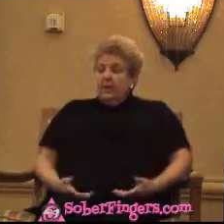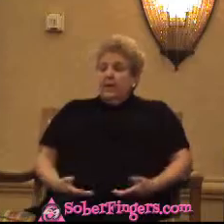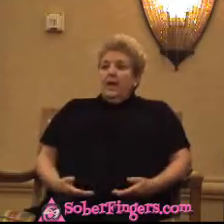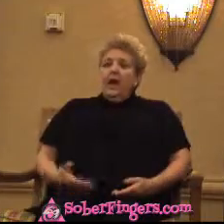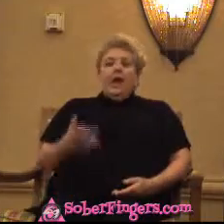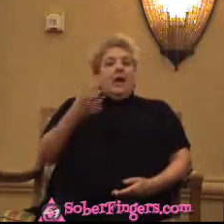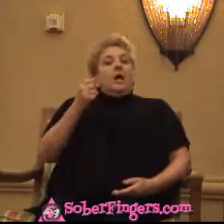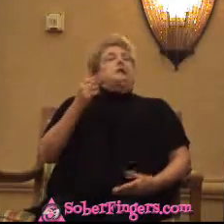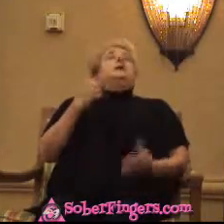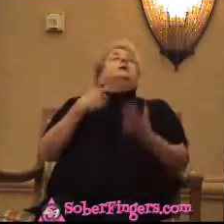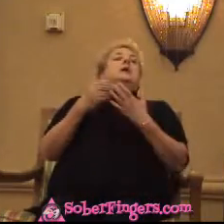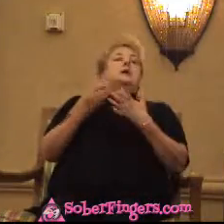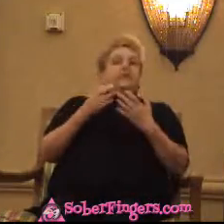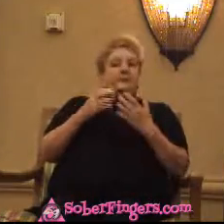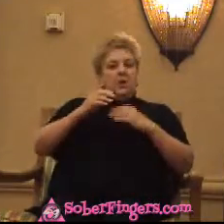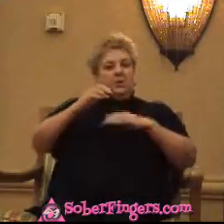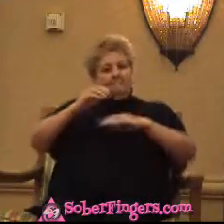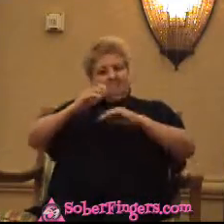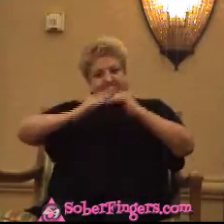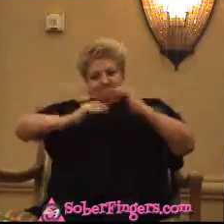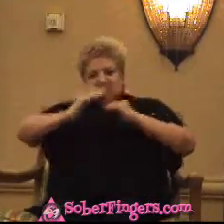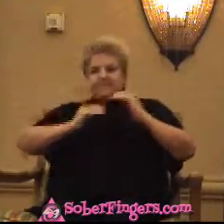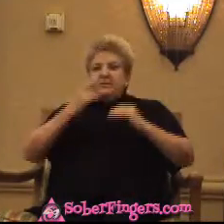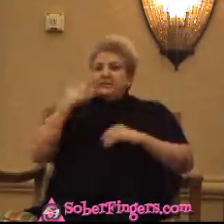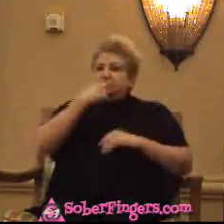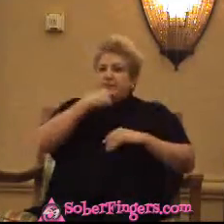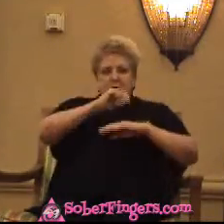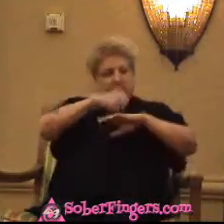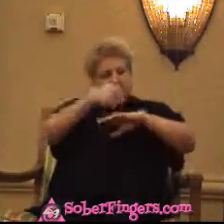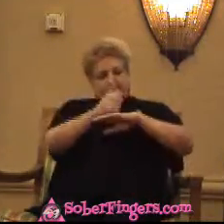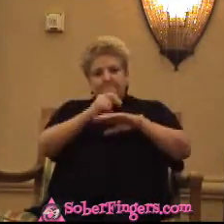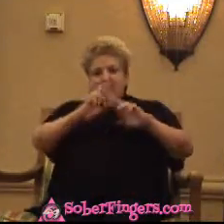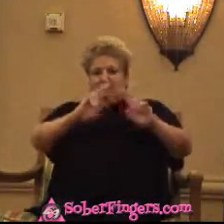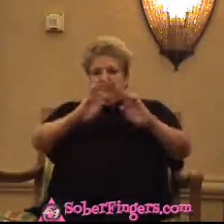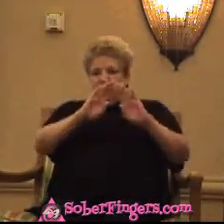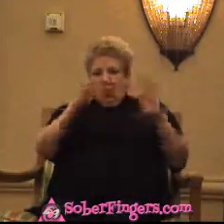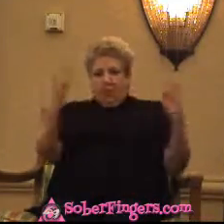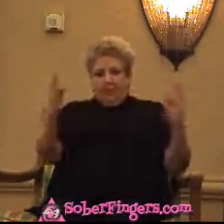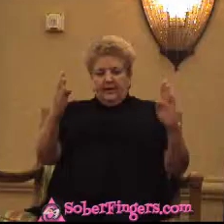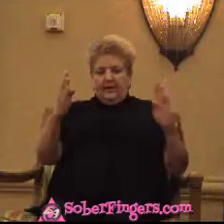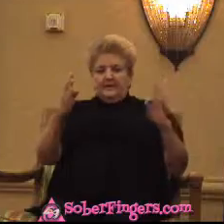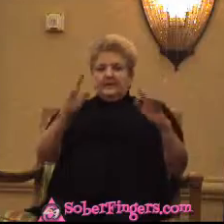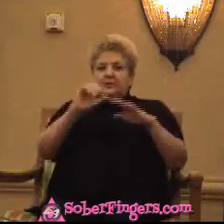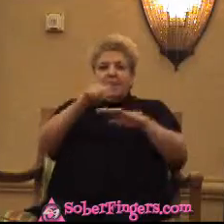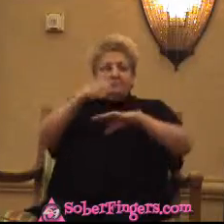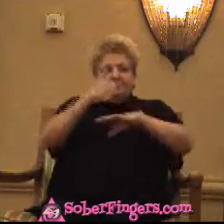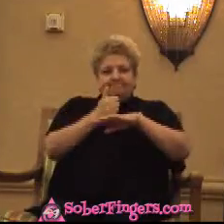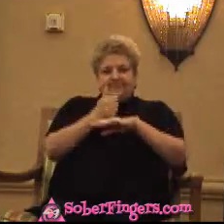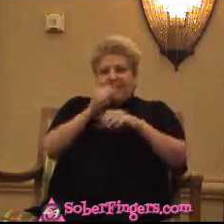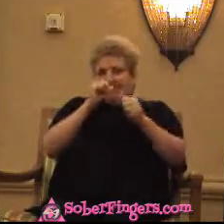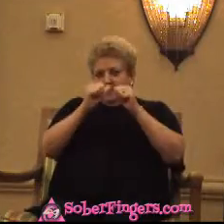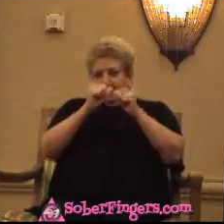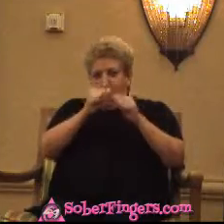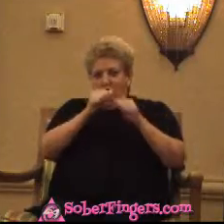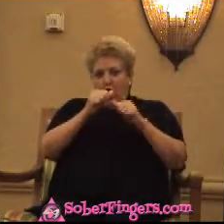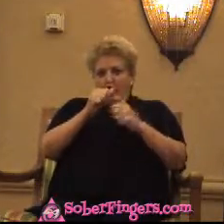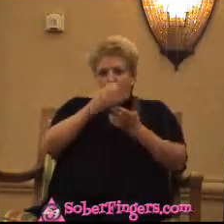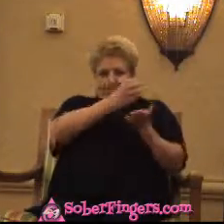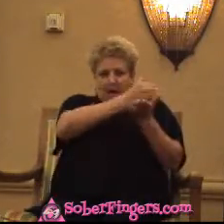get this restaurant ready to open, and I'm stocking the bar. That's what time, you know, I'm putting all the booze away in the bar, and we have this huge wine list. We